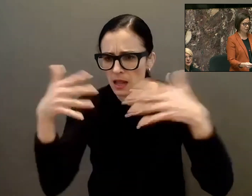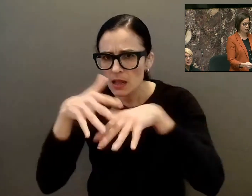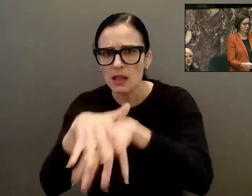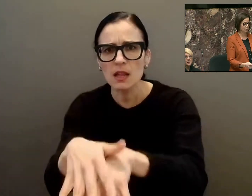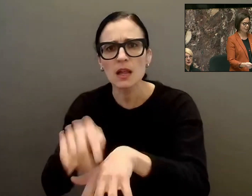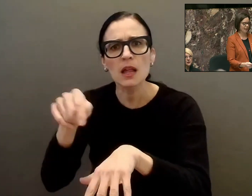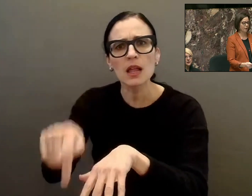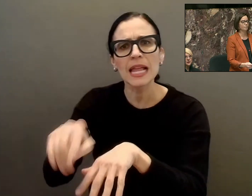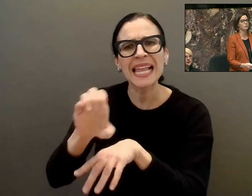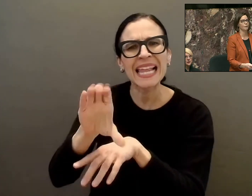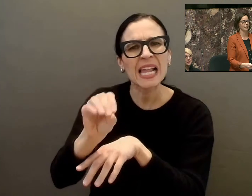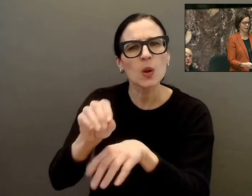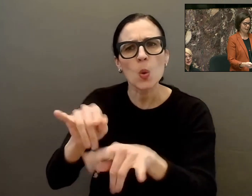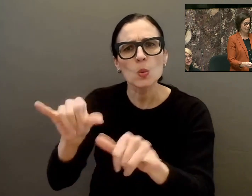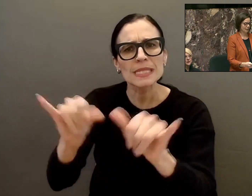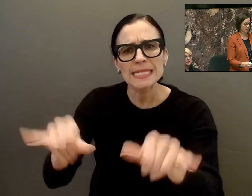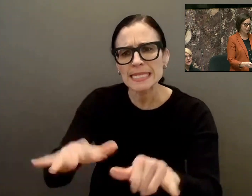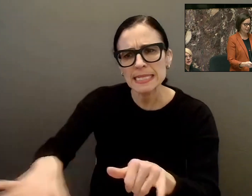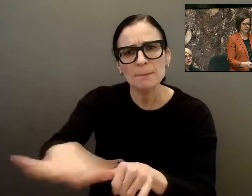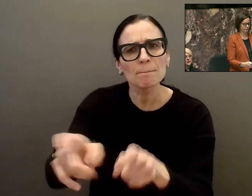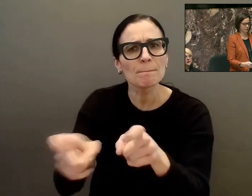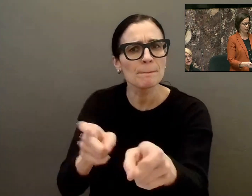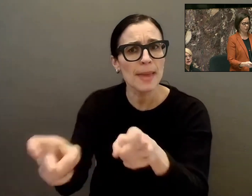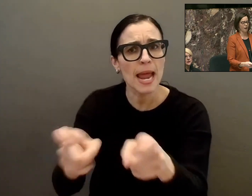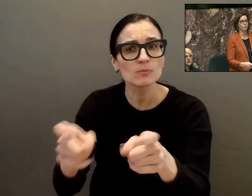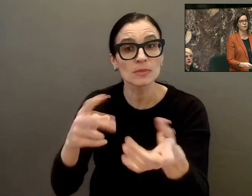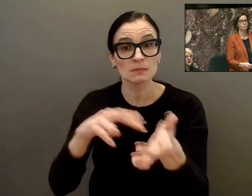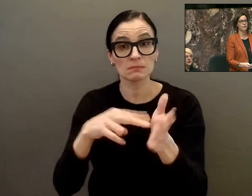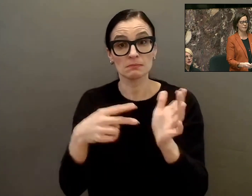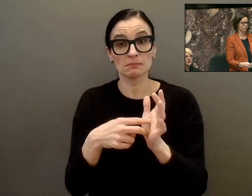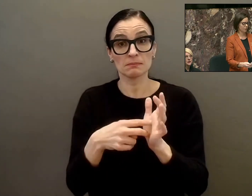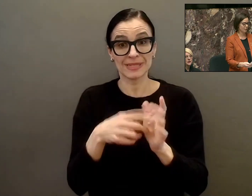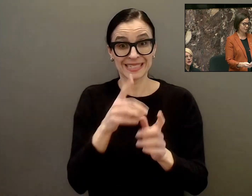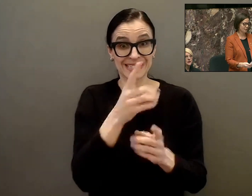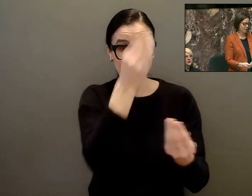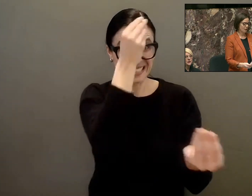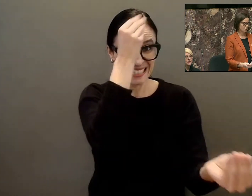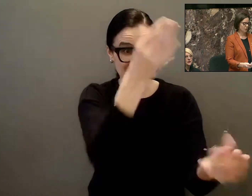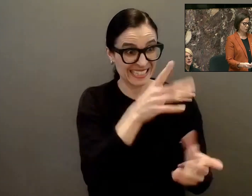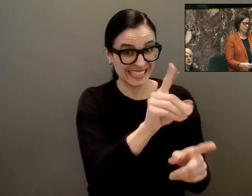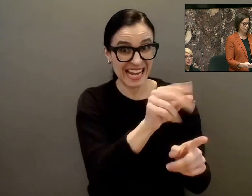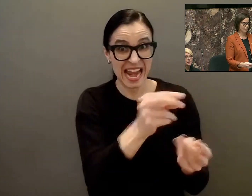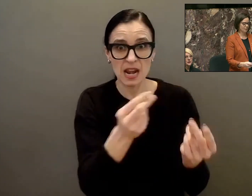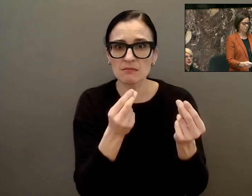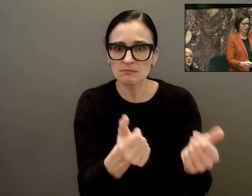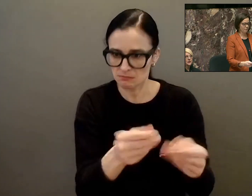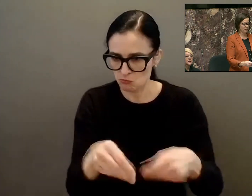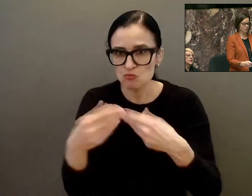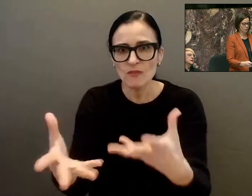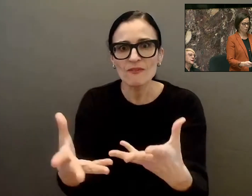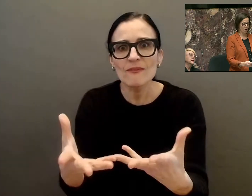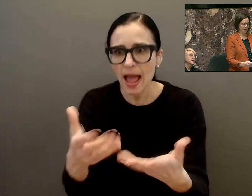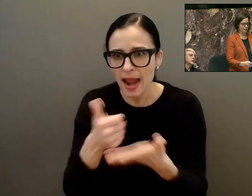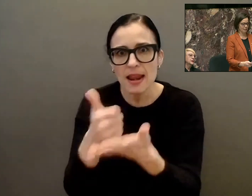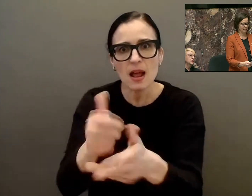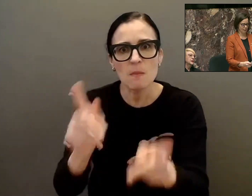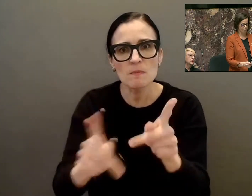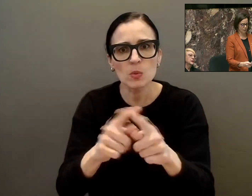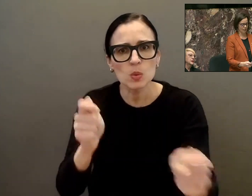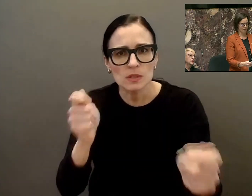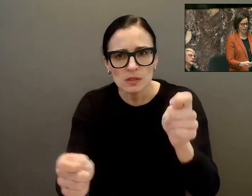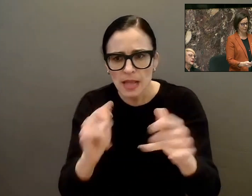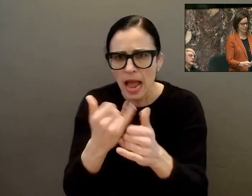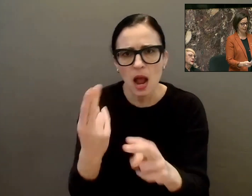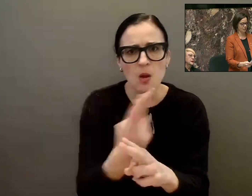of practitioners, allowing them to make immediate difference on the ground within BC's forests. Dr. Monty is a province-wide